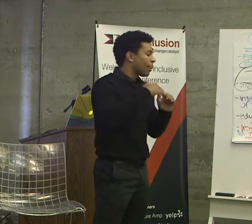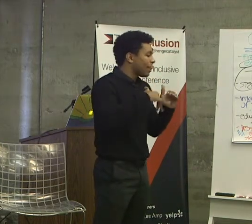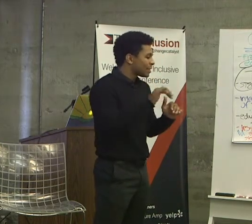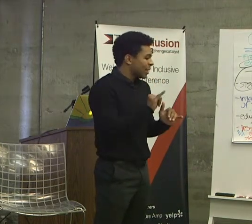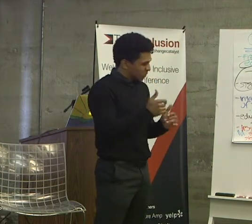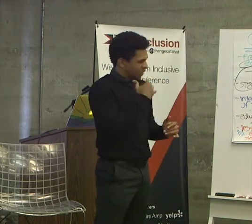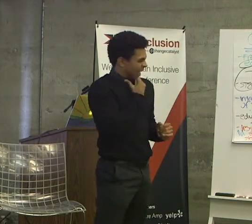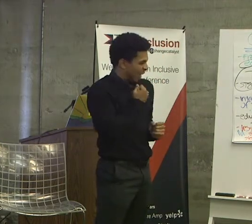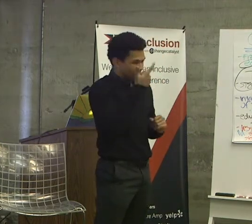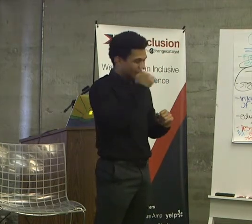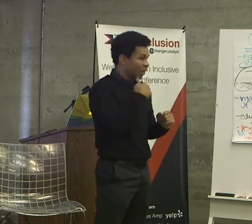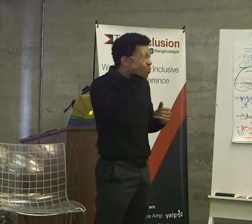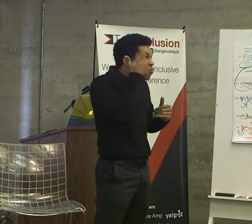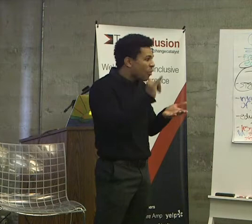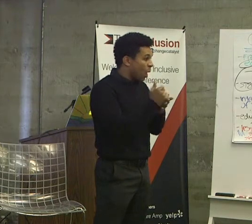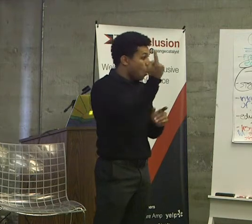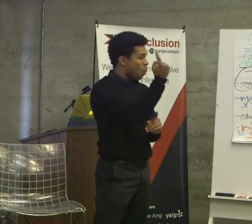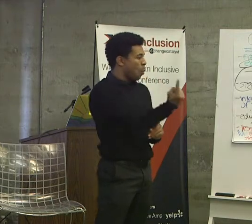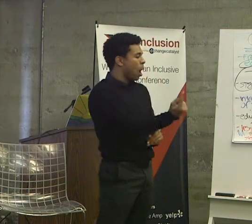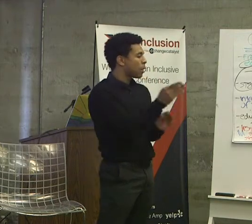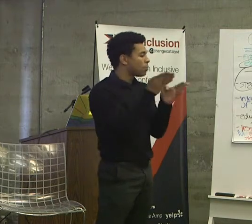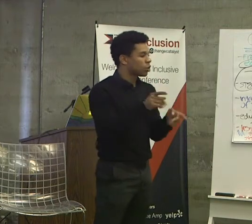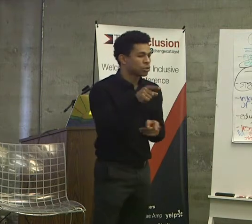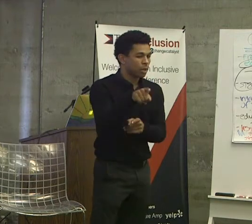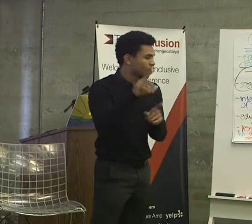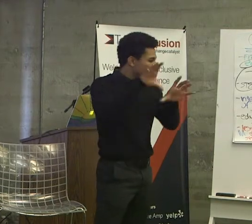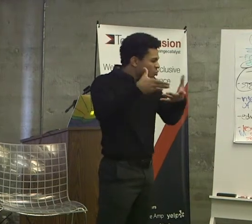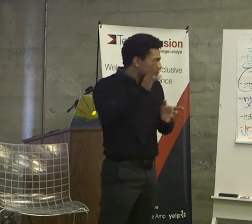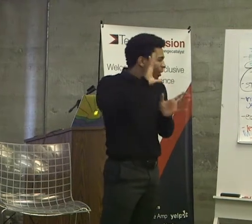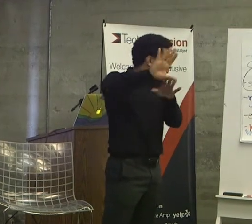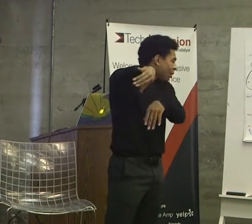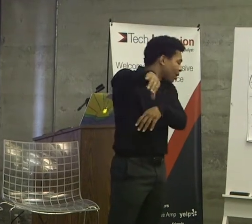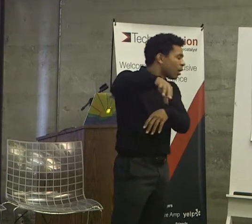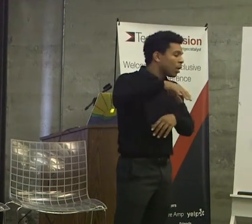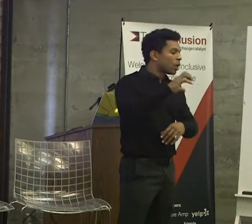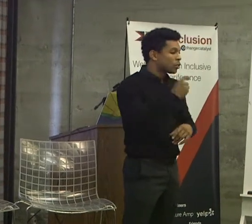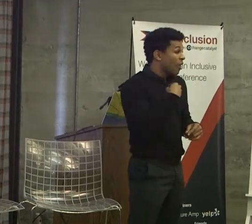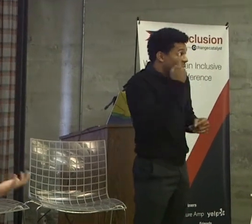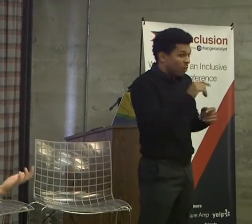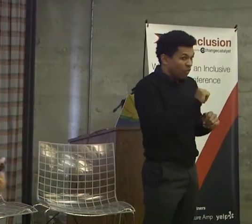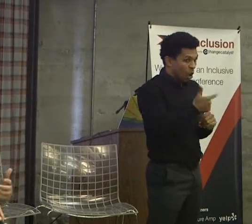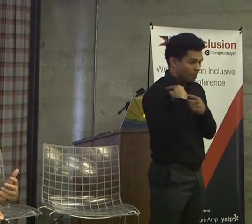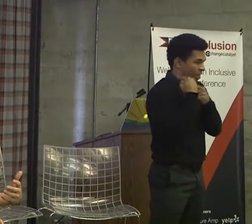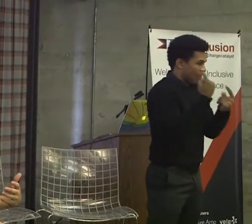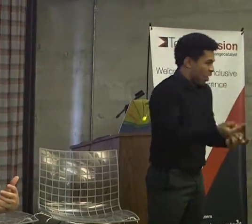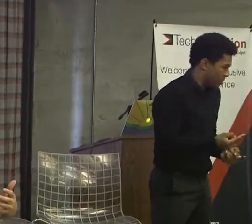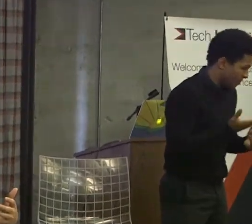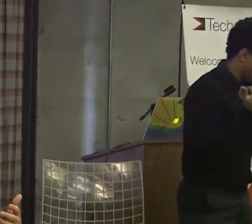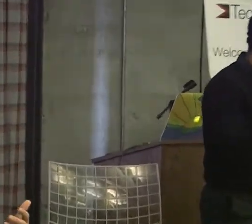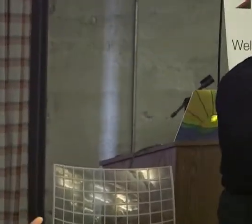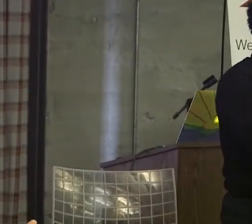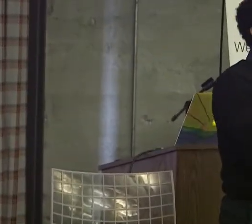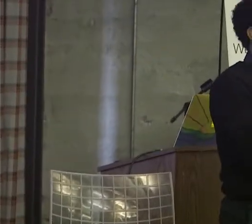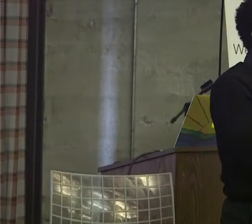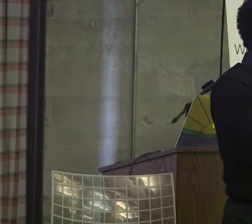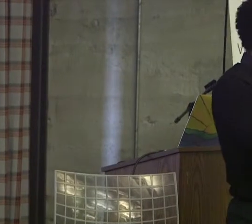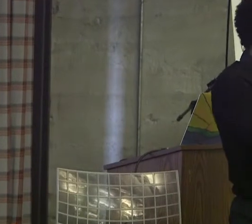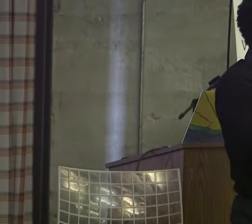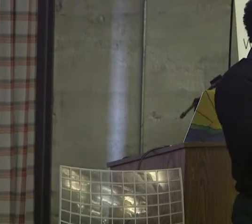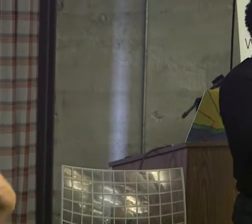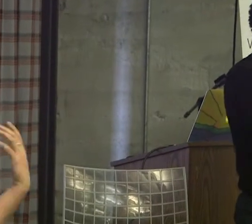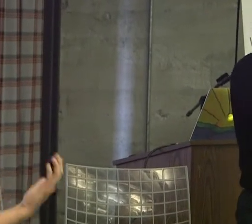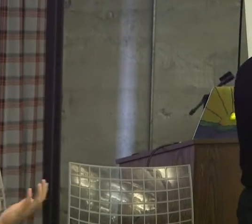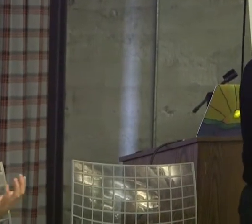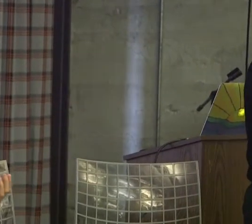person. I think we all have been there, either because we're minorities ourselves, or we have somebody we care about, right, that's a